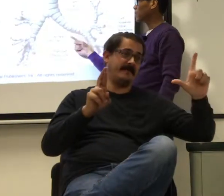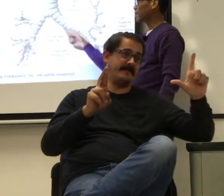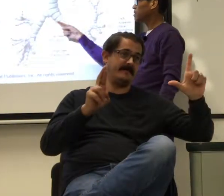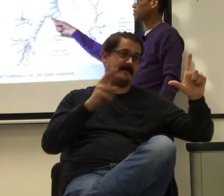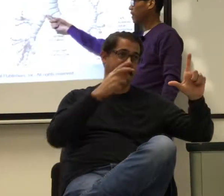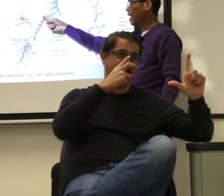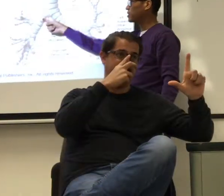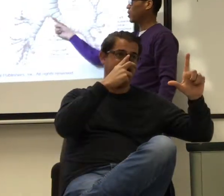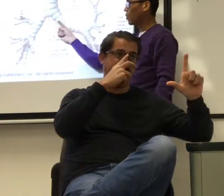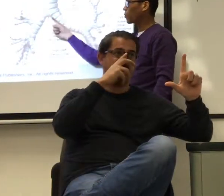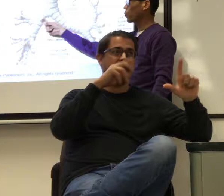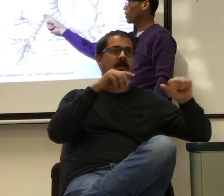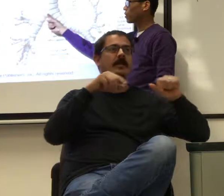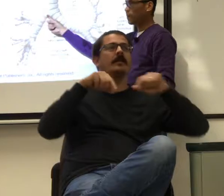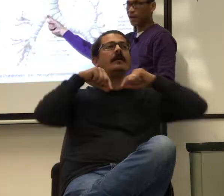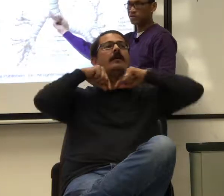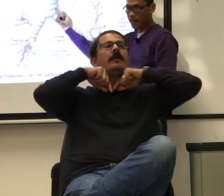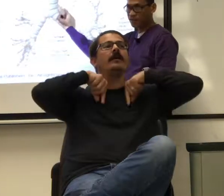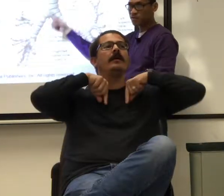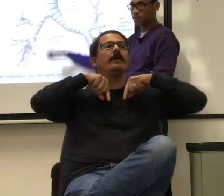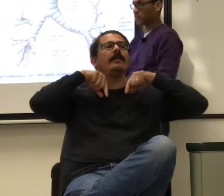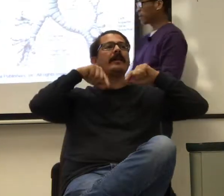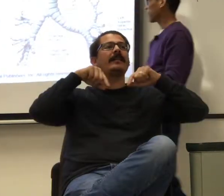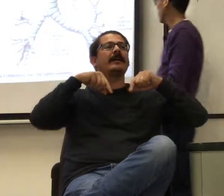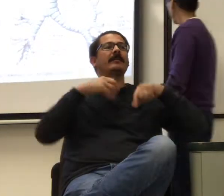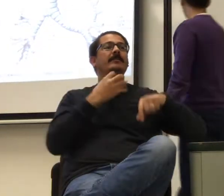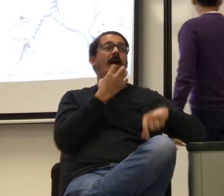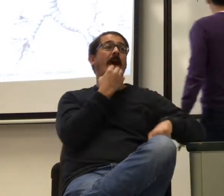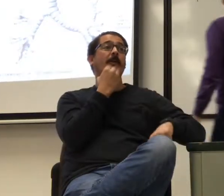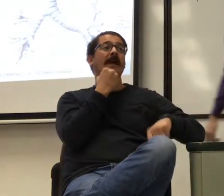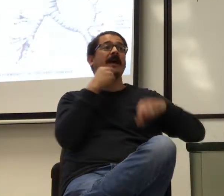Okay. It's the legs going through the underpants, right, so to speak.